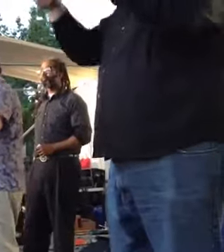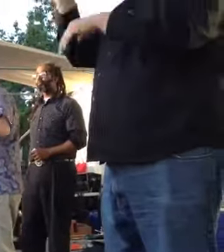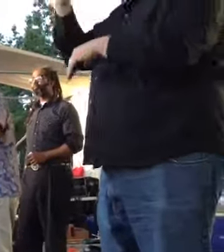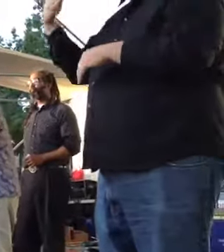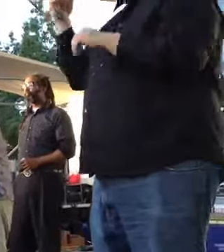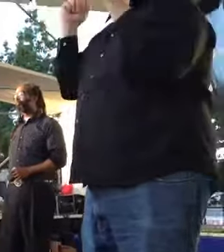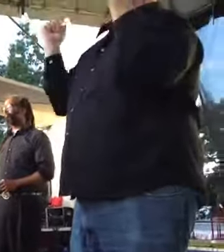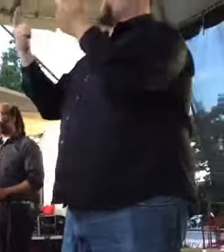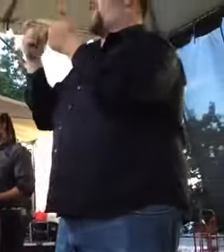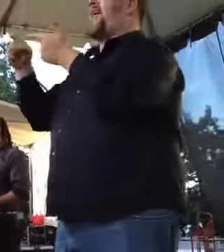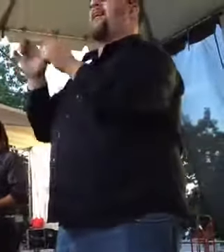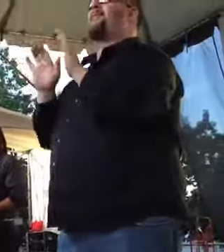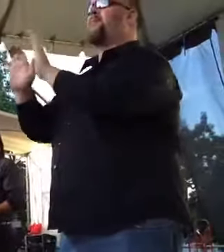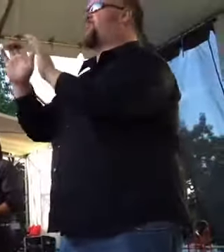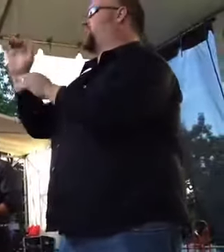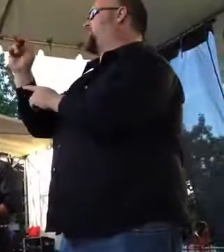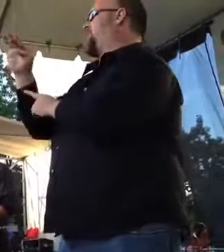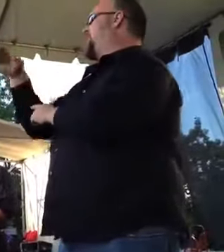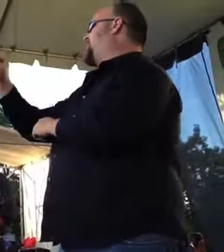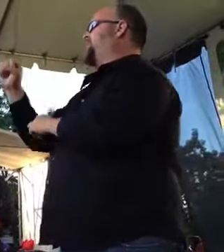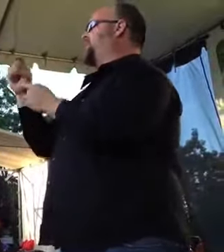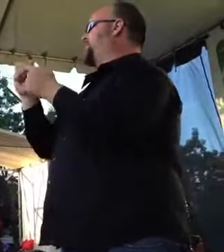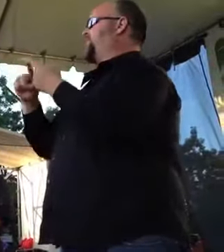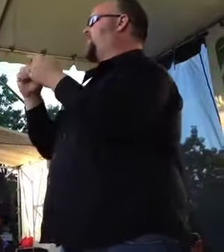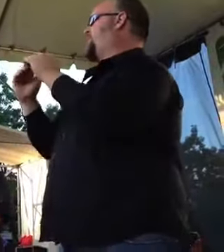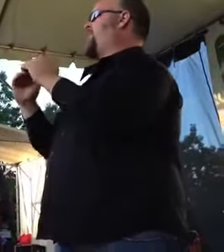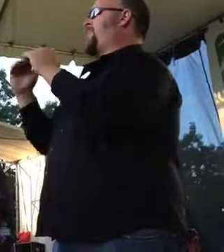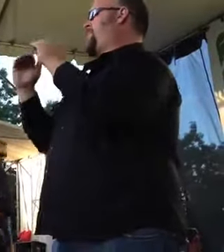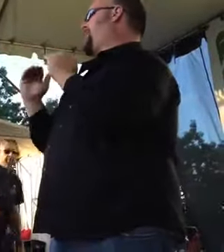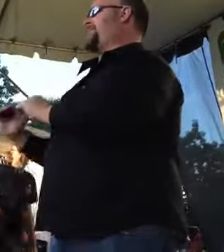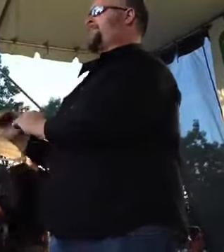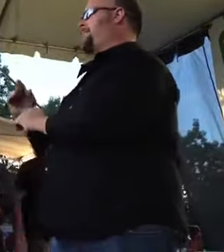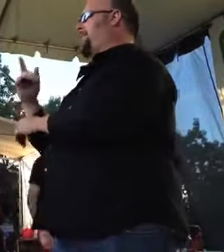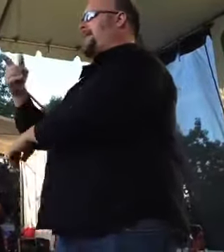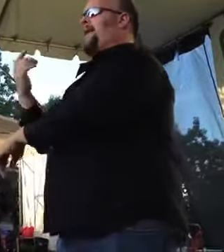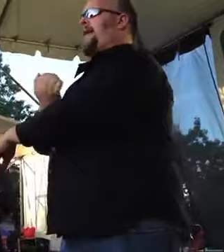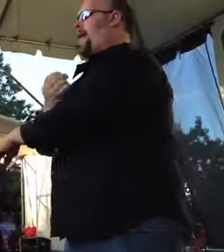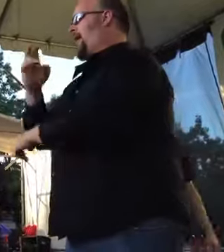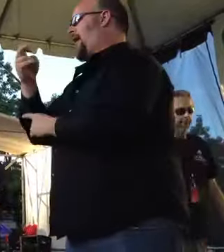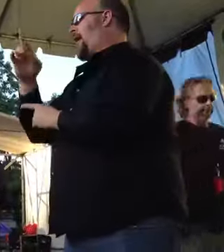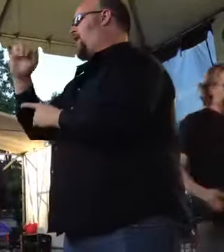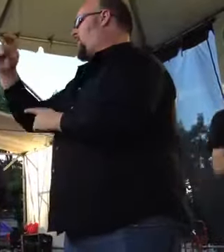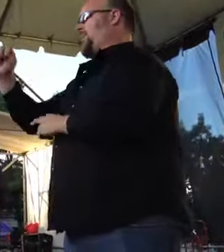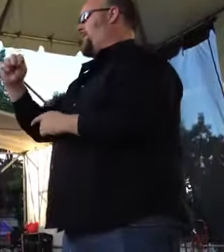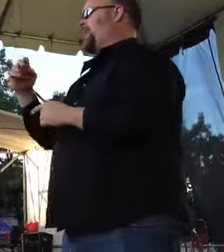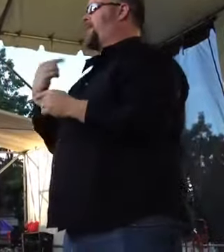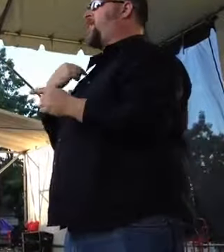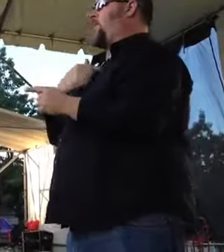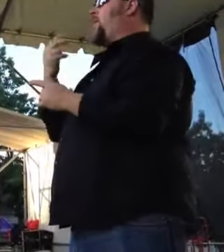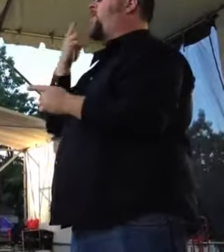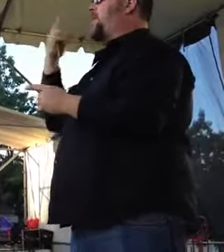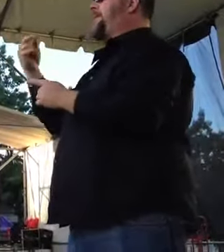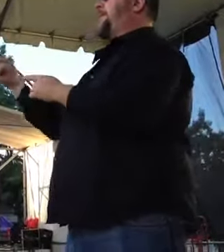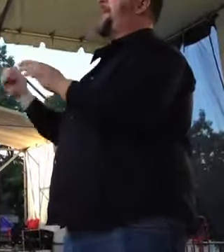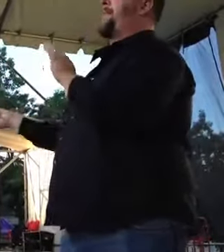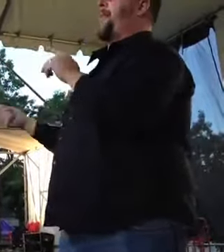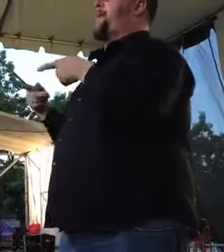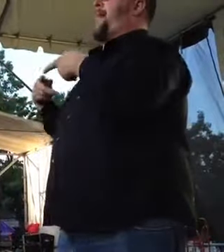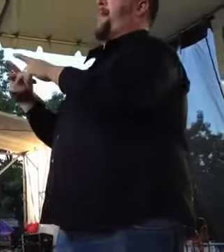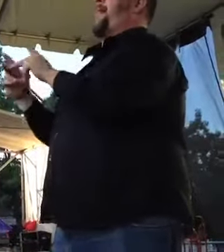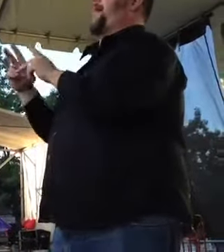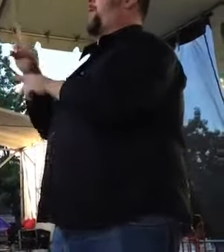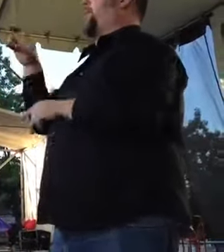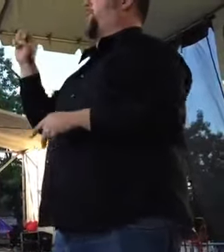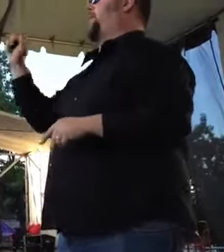rest of them will have to push cannabis into the next level down from heroin there in the status. And we'll see legal marijuana in the United